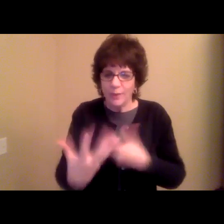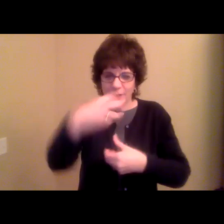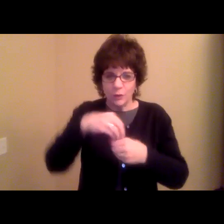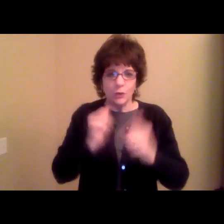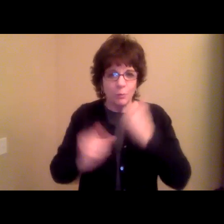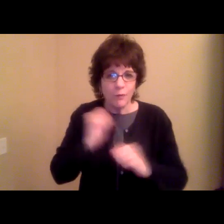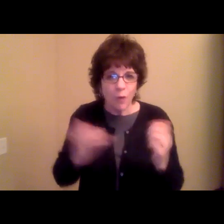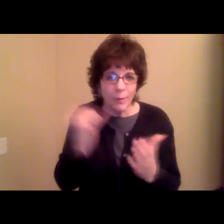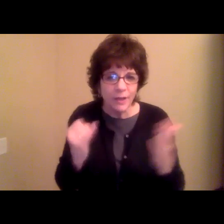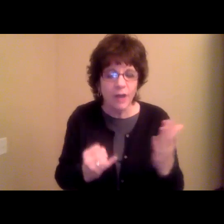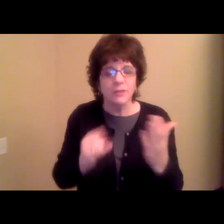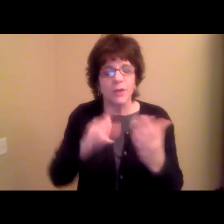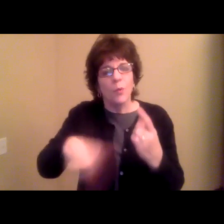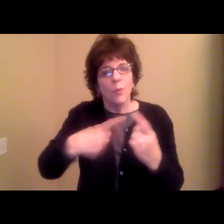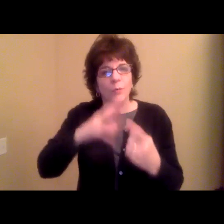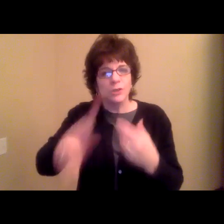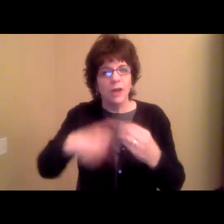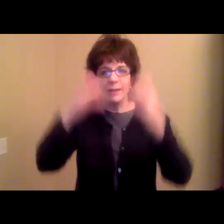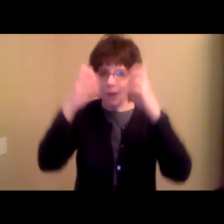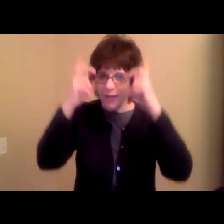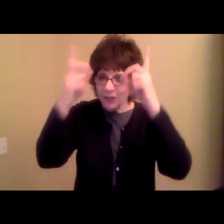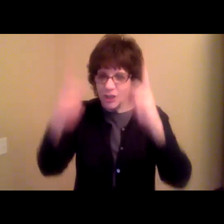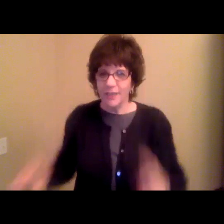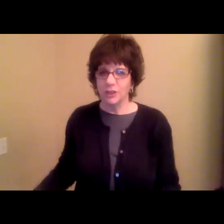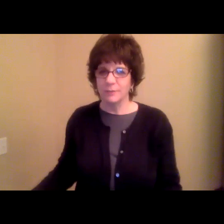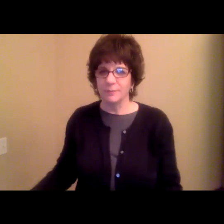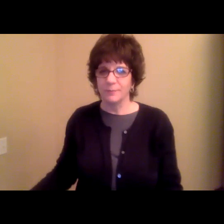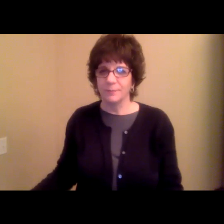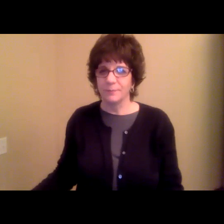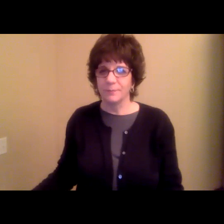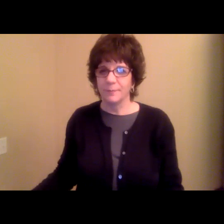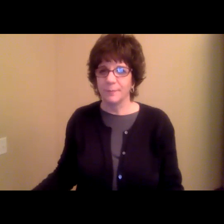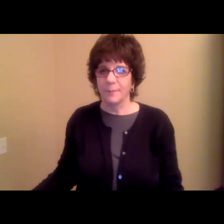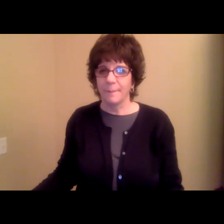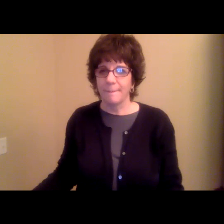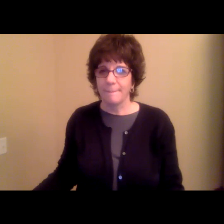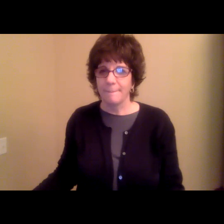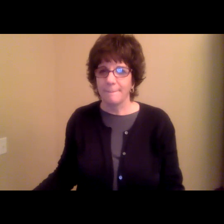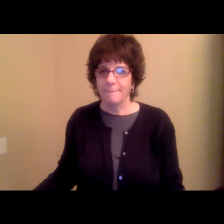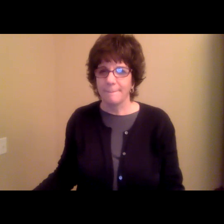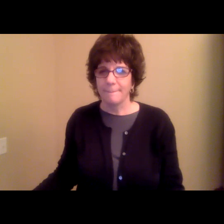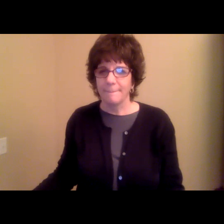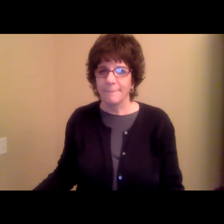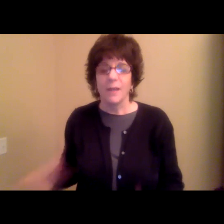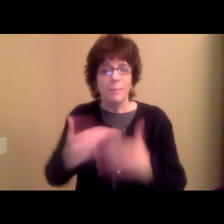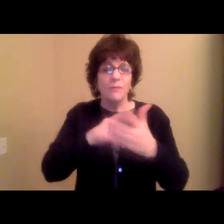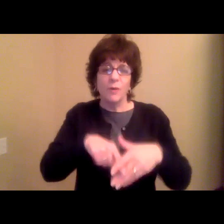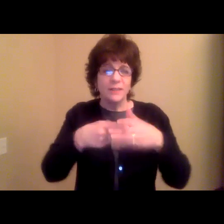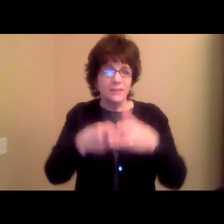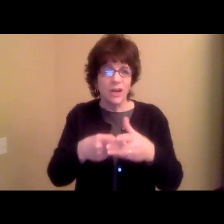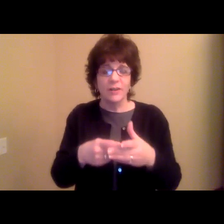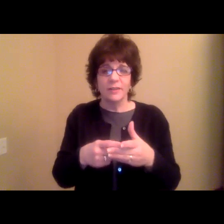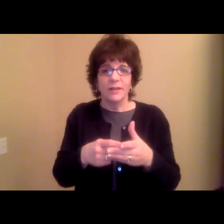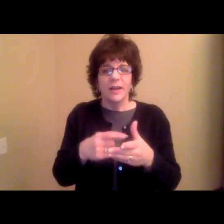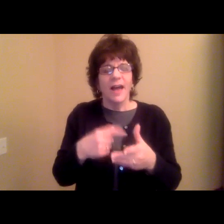performing arts when we are talking about education. So before I get started on what I was really going to talk about, let me just say that I